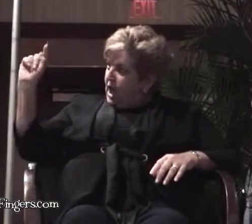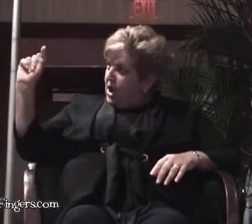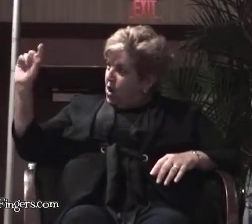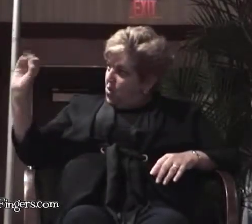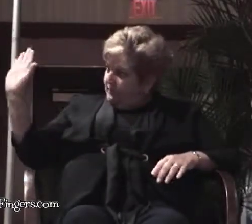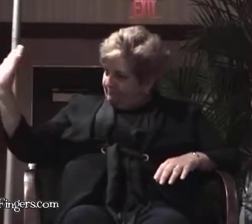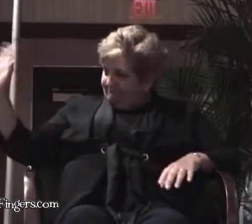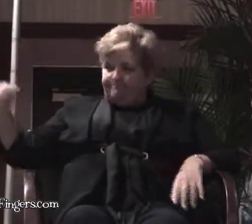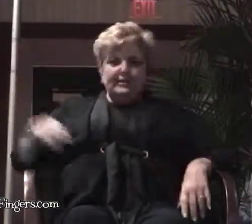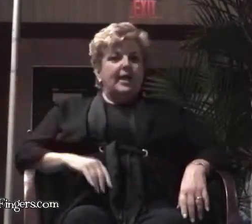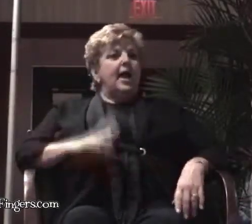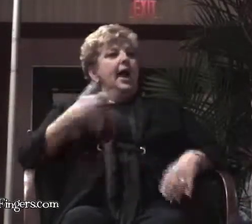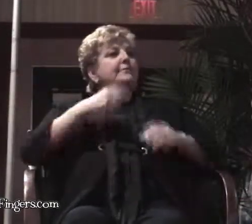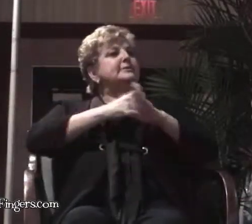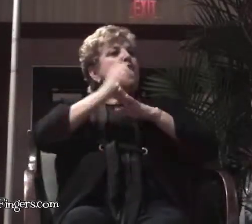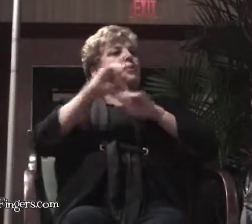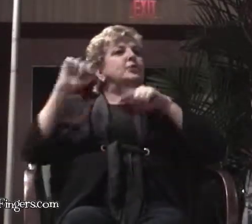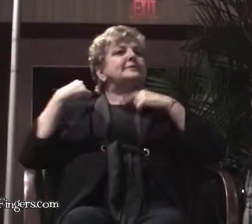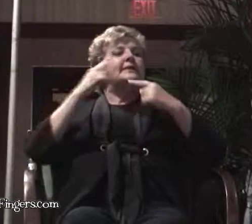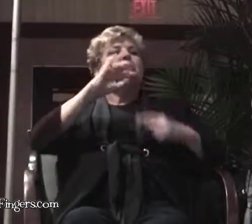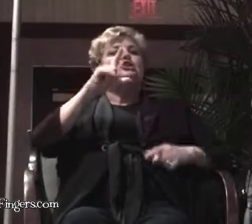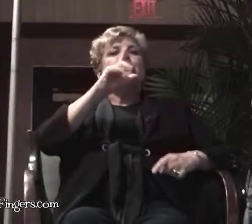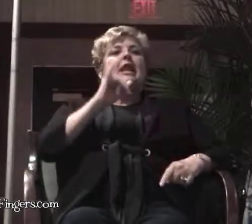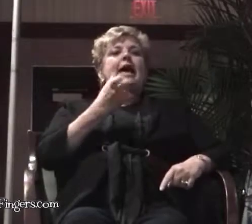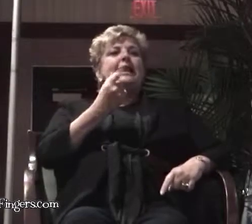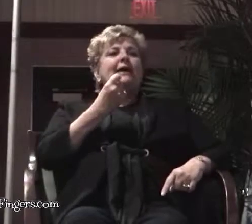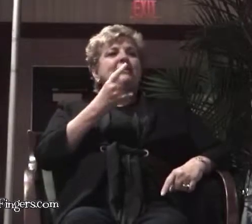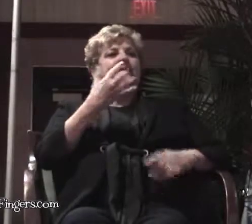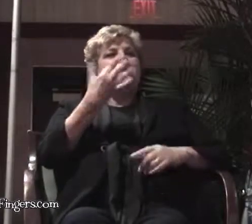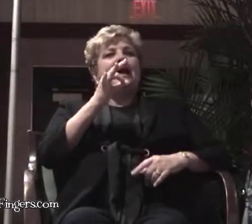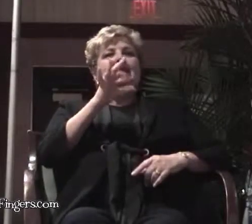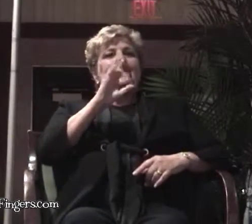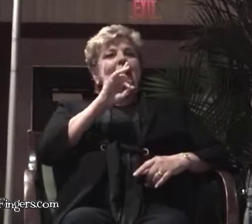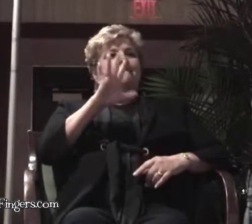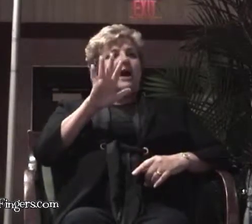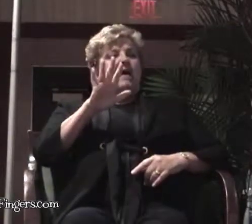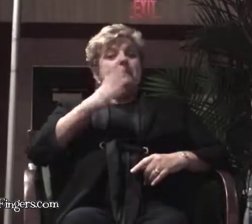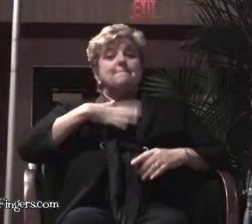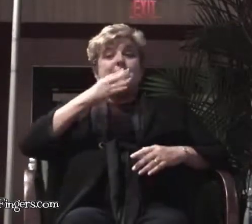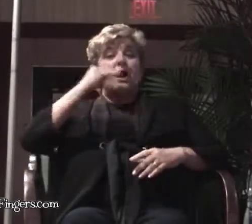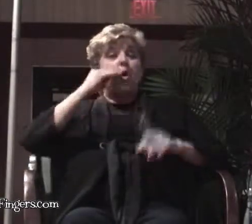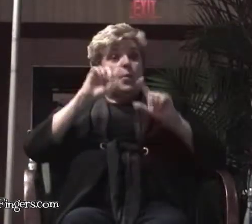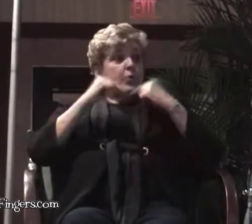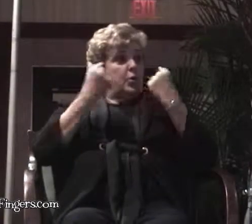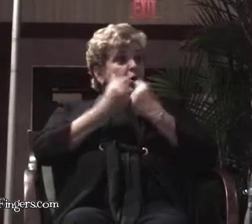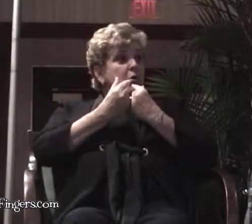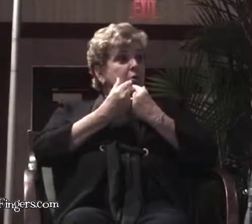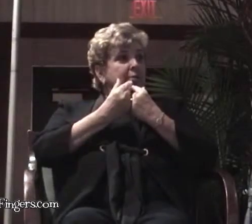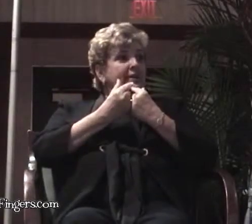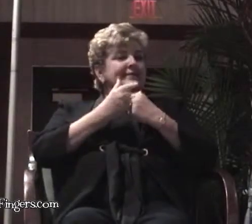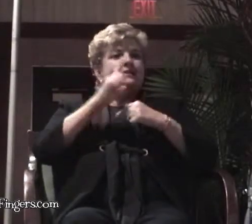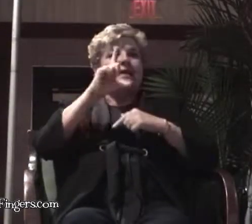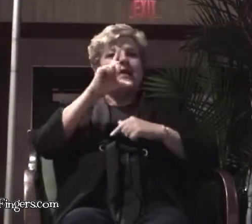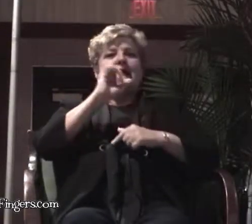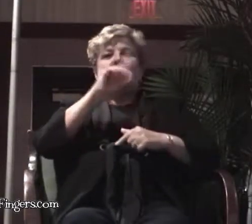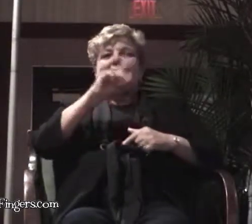been sober since July 11th, 1985, and my home group is the Legacy Group of Plano,